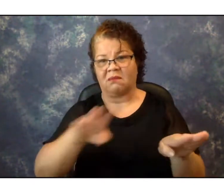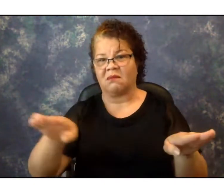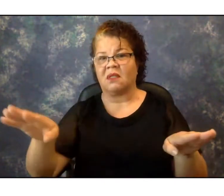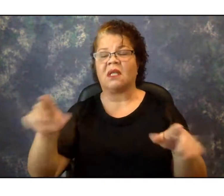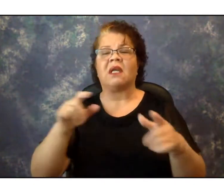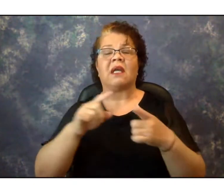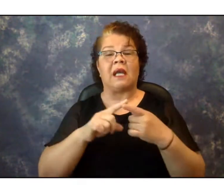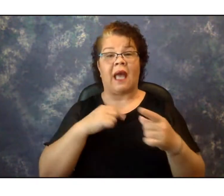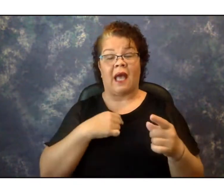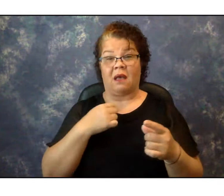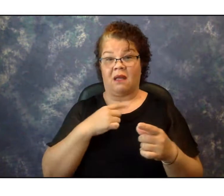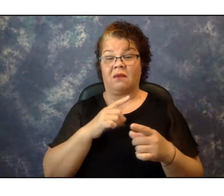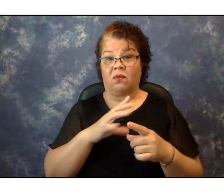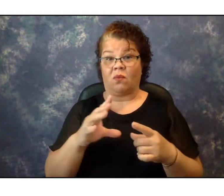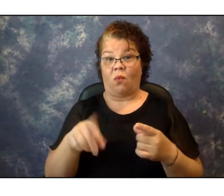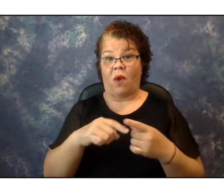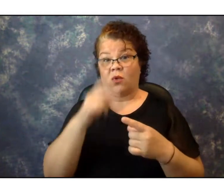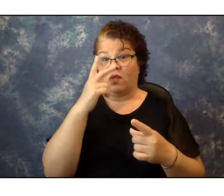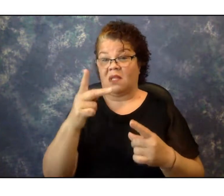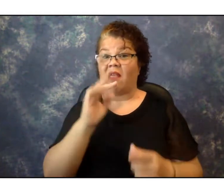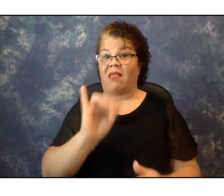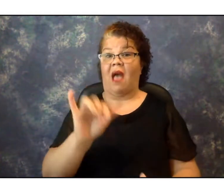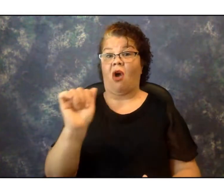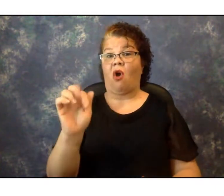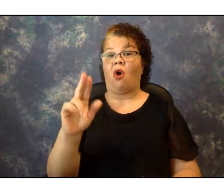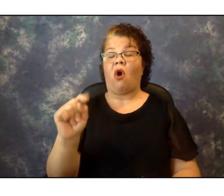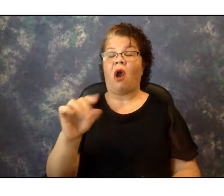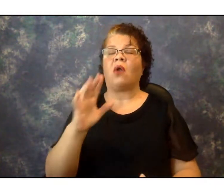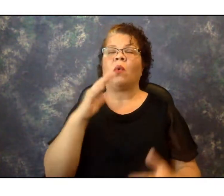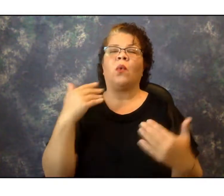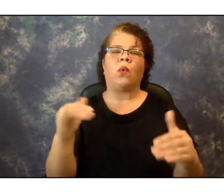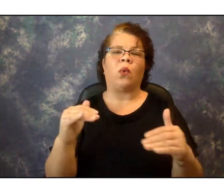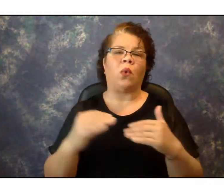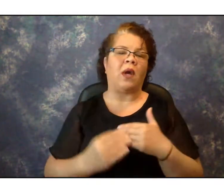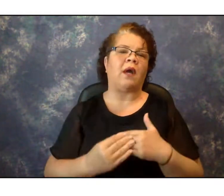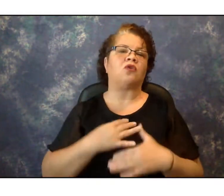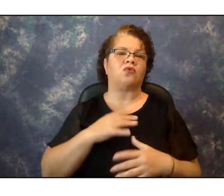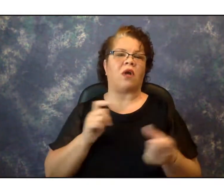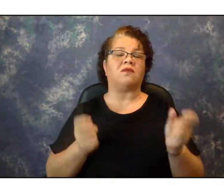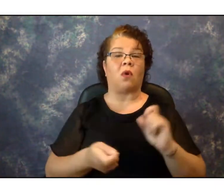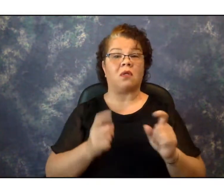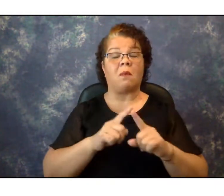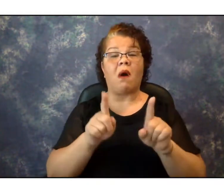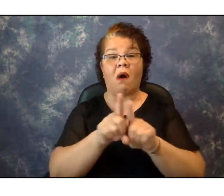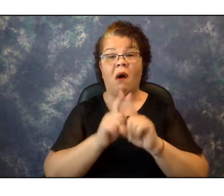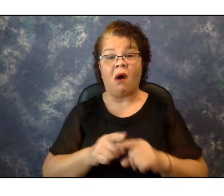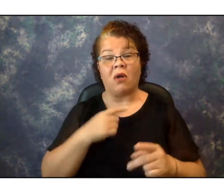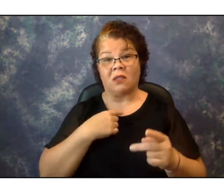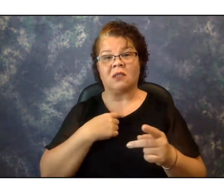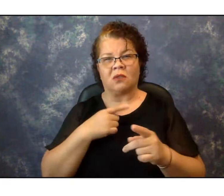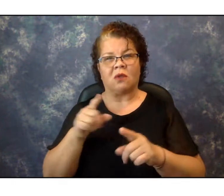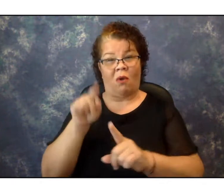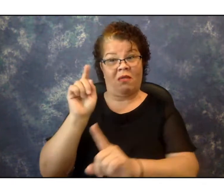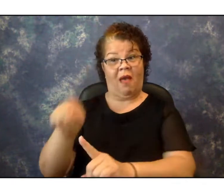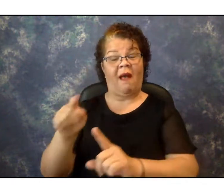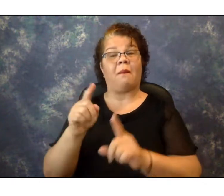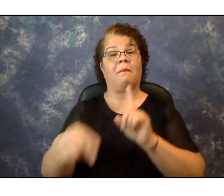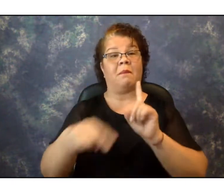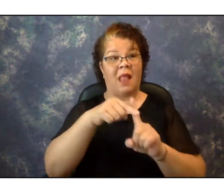transformative power of art. But I also think visiting Till's memorial has a similar transformative quality in